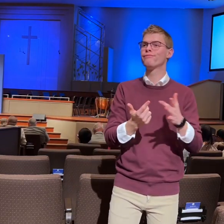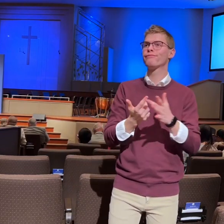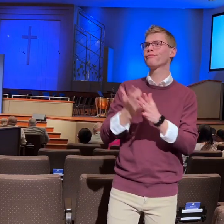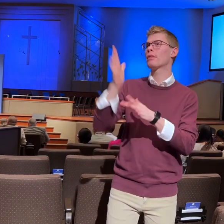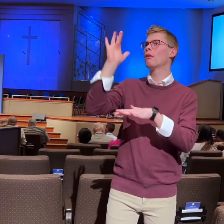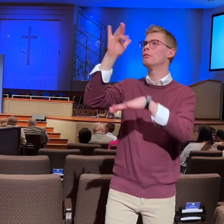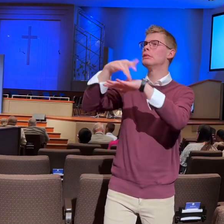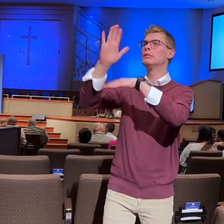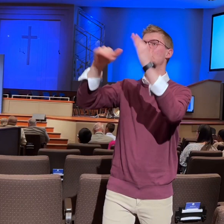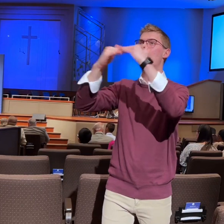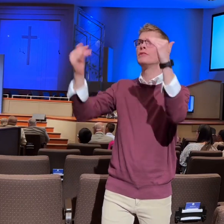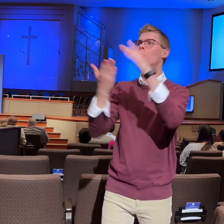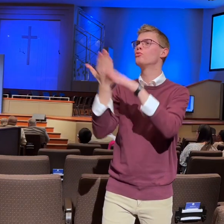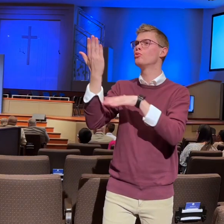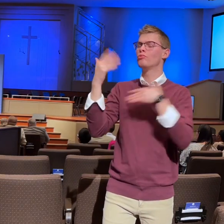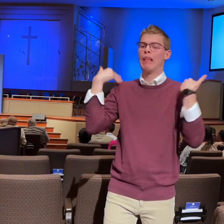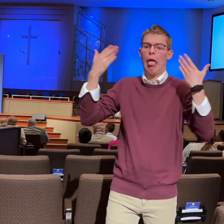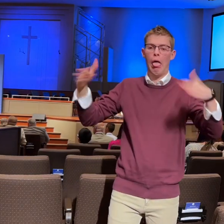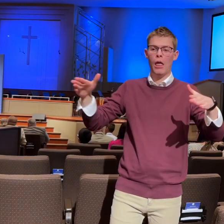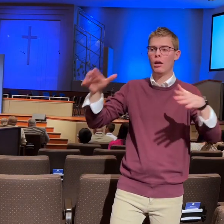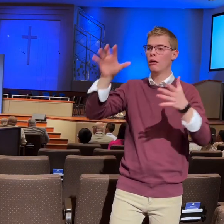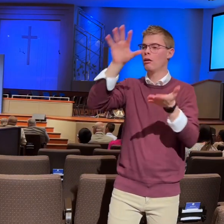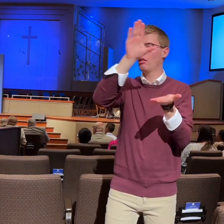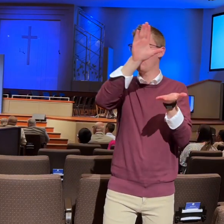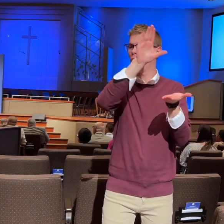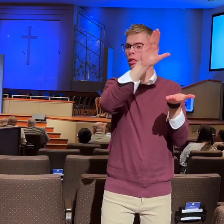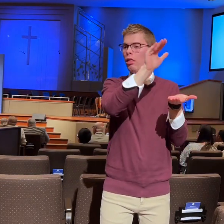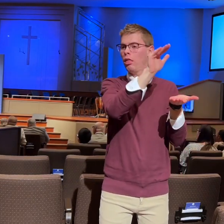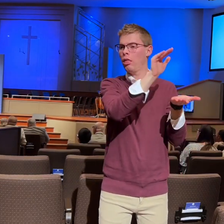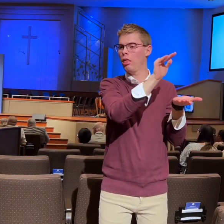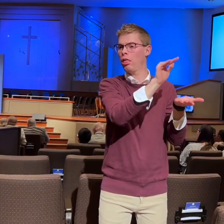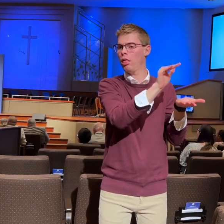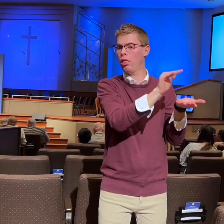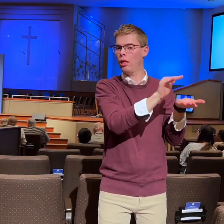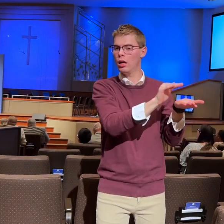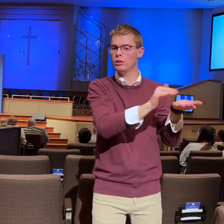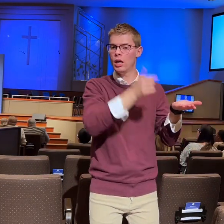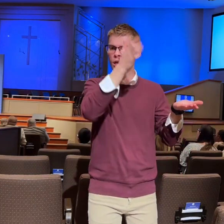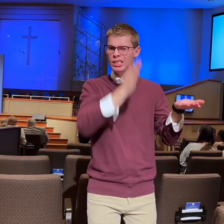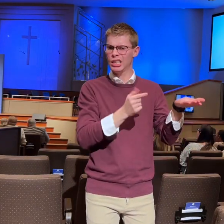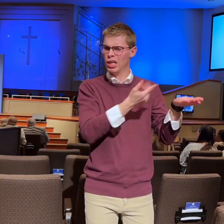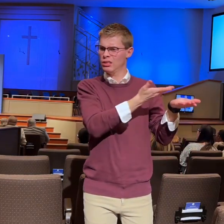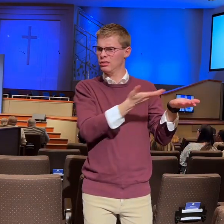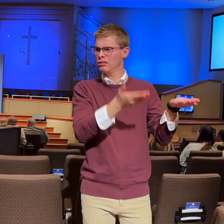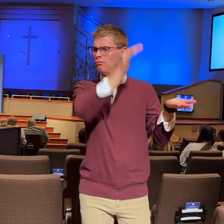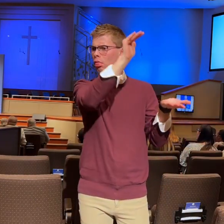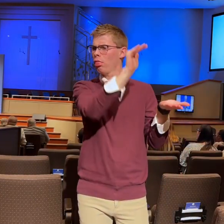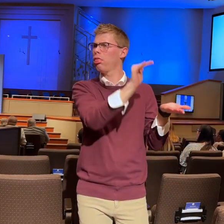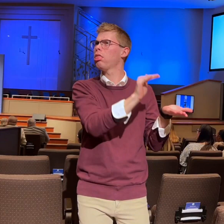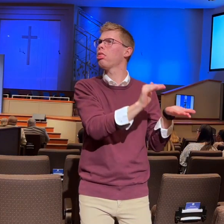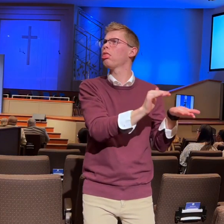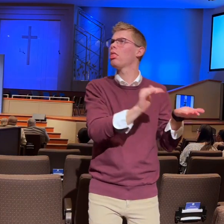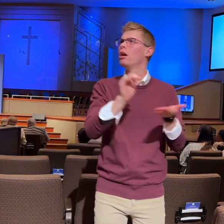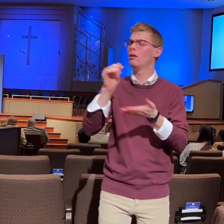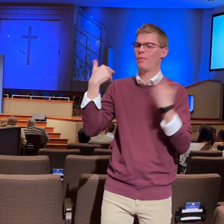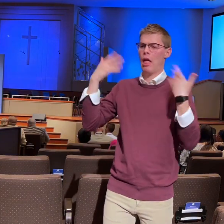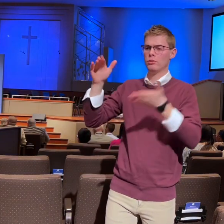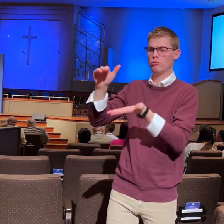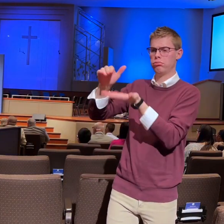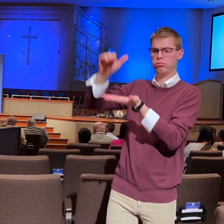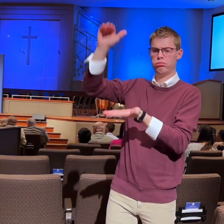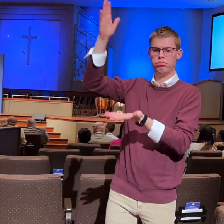they diminished the deity of Jesus Christ with such teachings. There was in the fourth century,